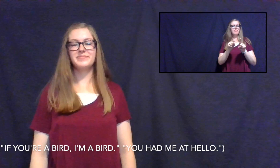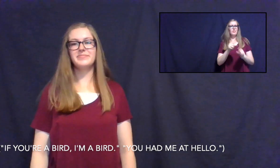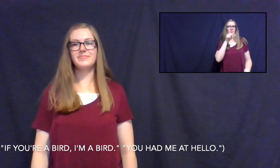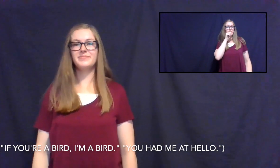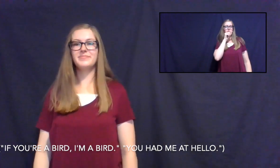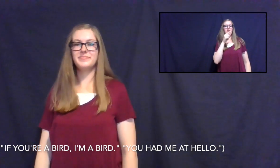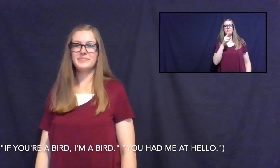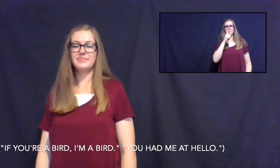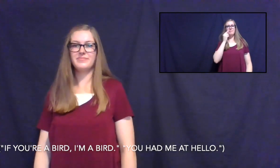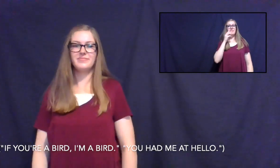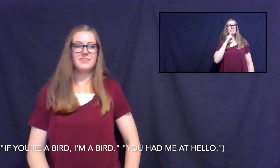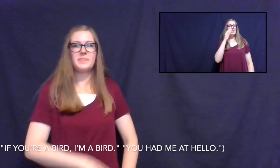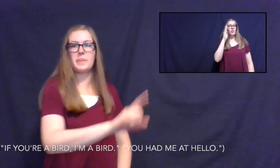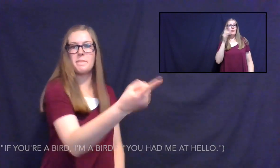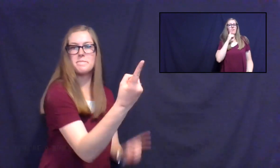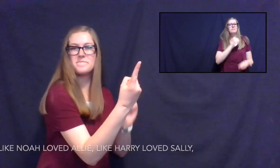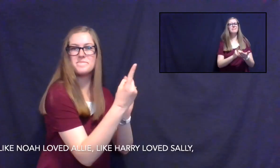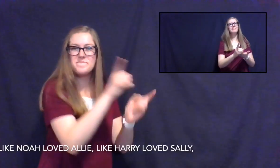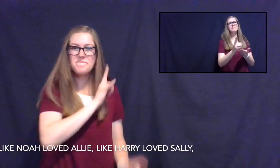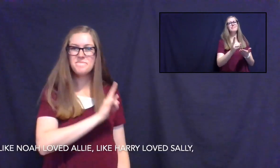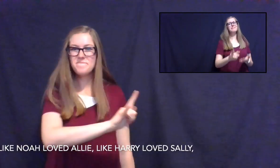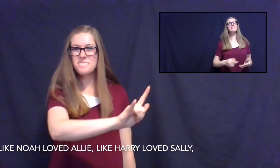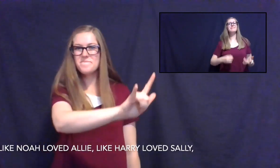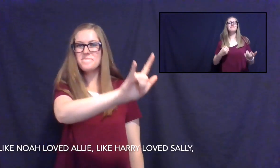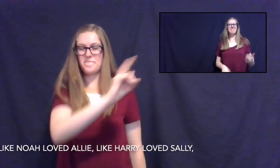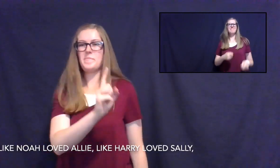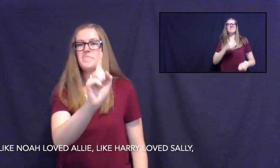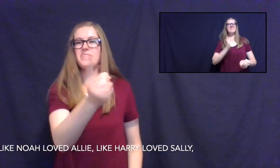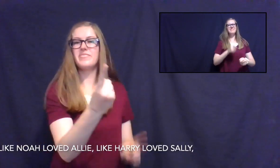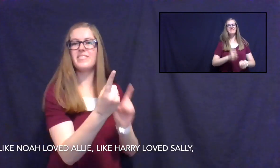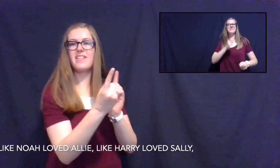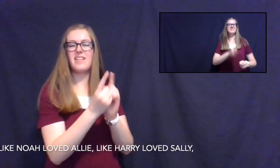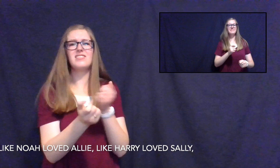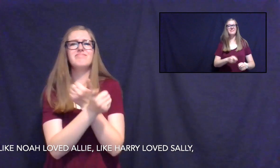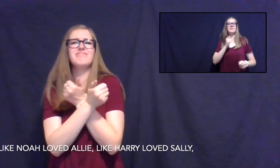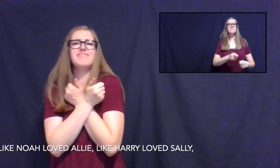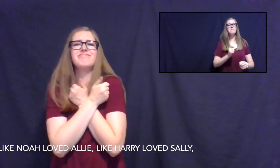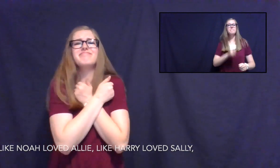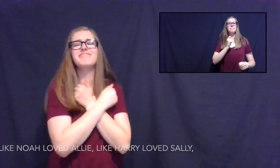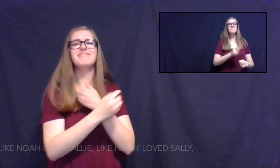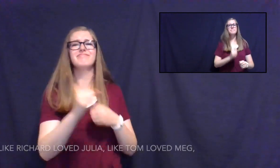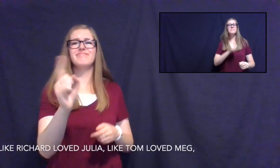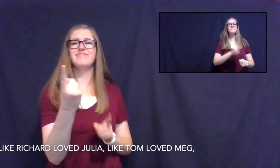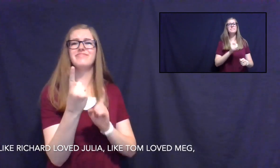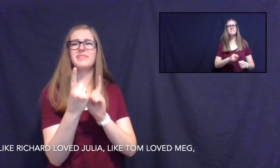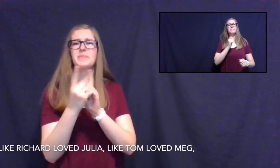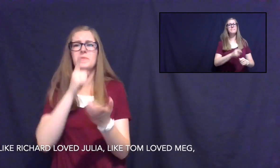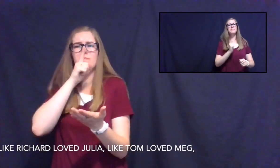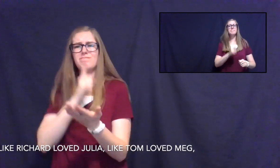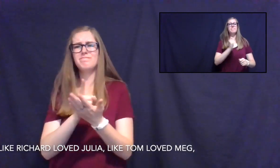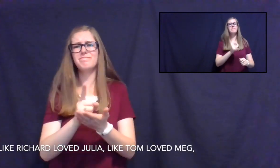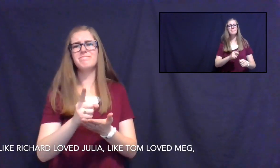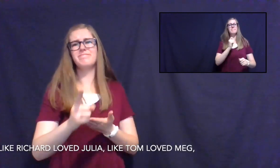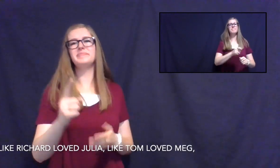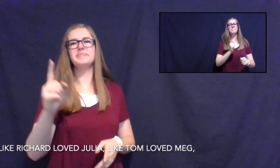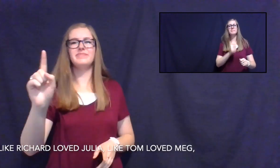You had me, hello Like Noah loved Dolly Like Harry loved Sally Like